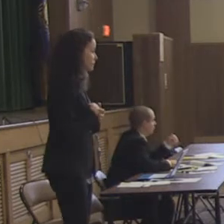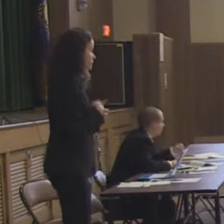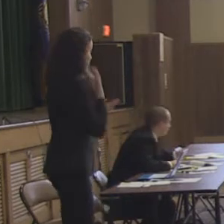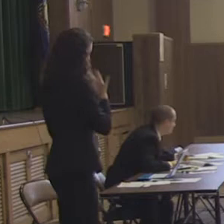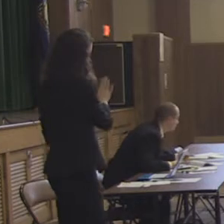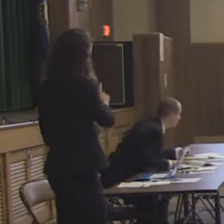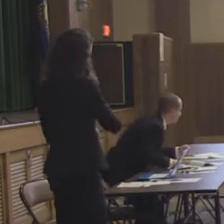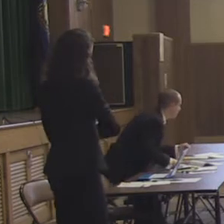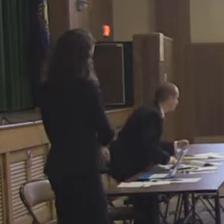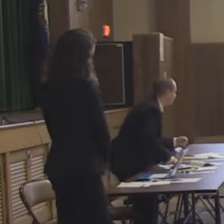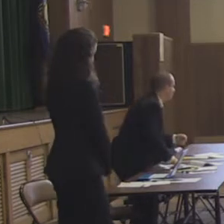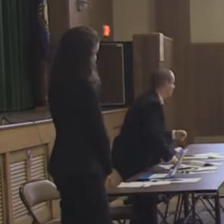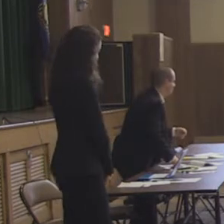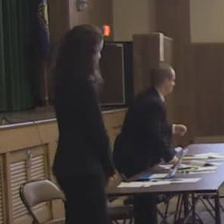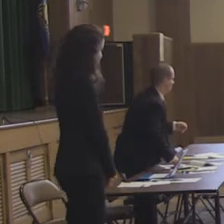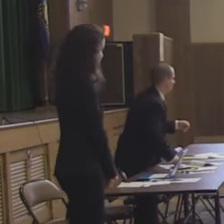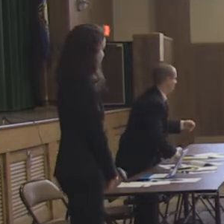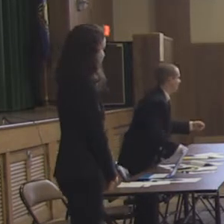you. Wow.